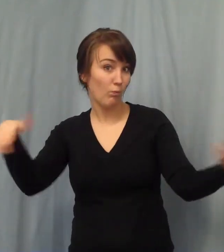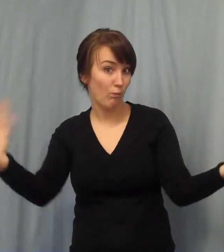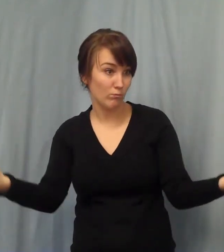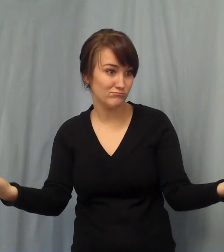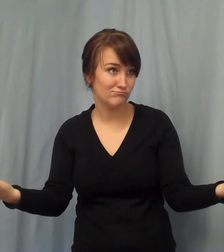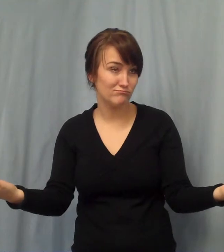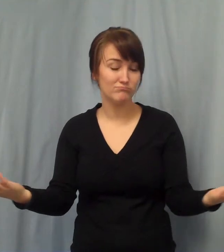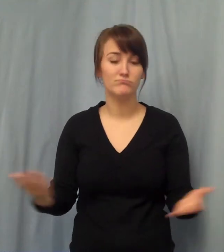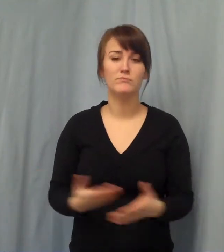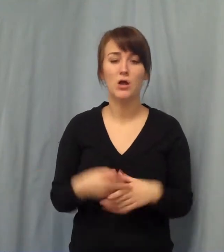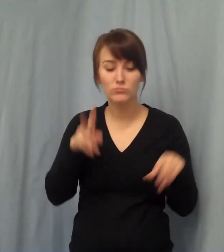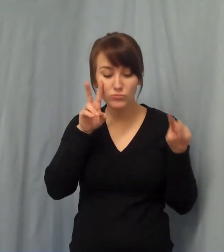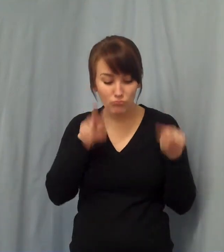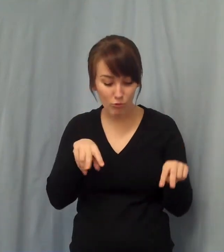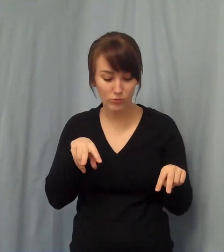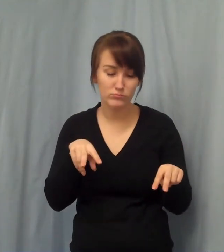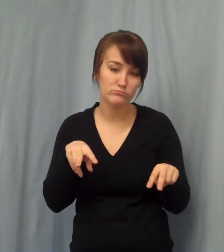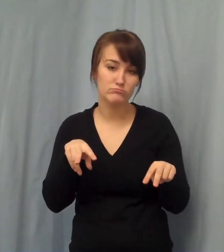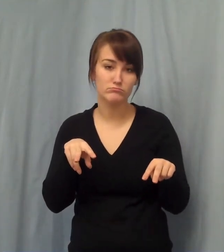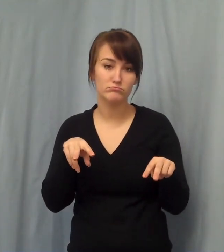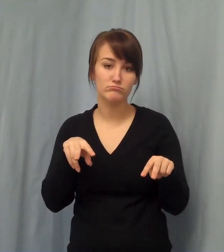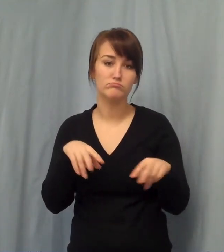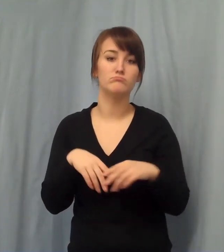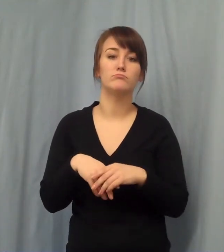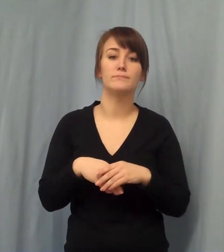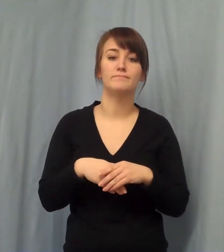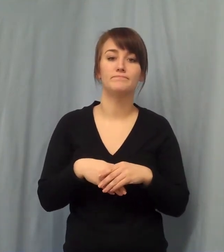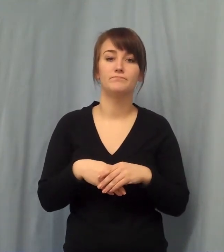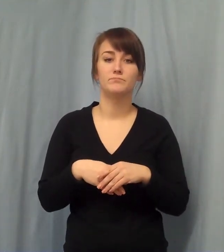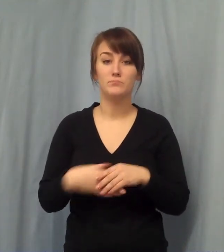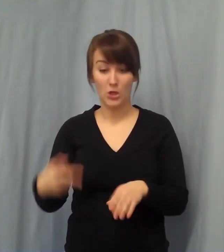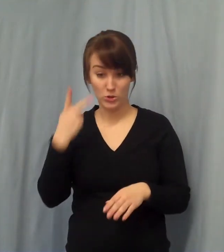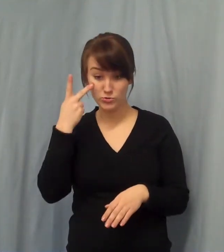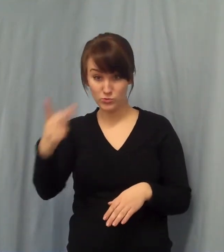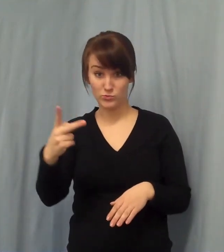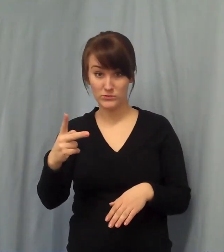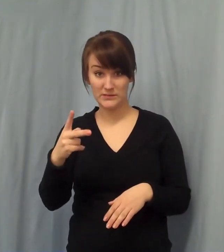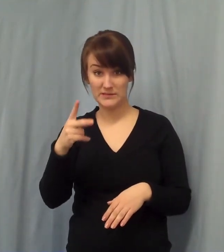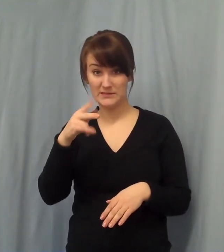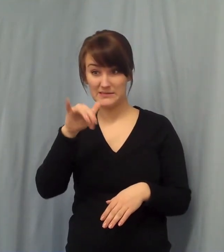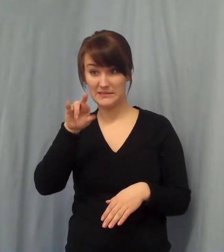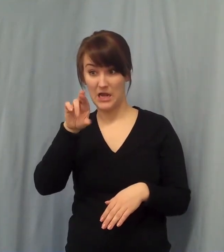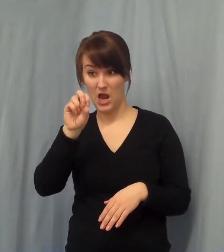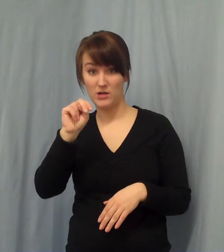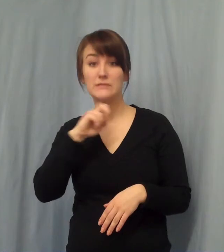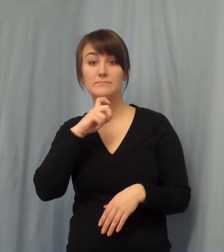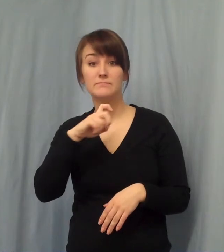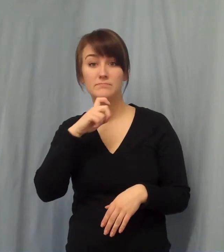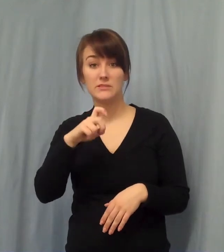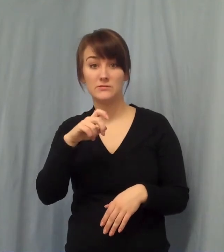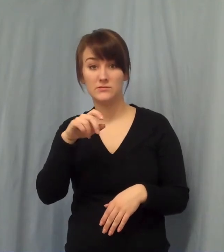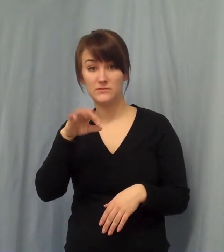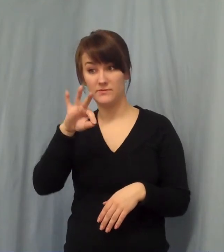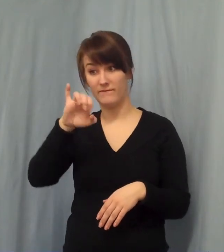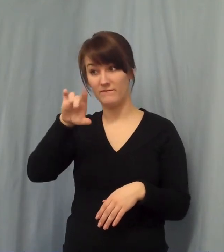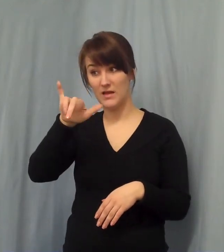a look at it. Here, do you see these iron filings doing something in that section? Can you see how